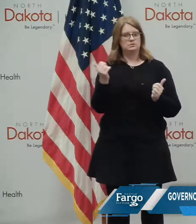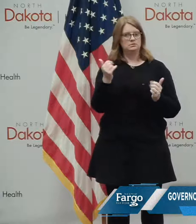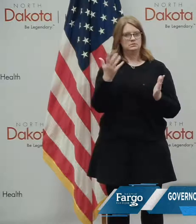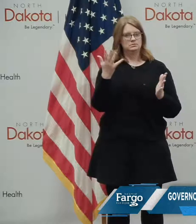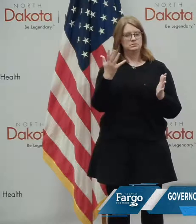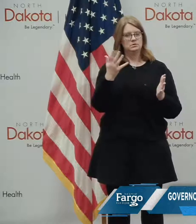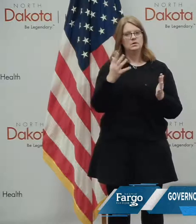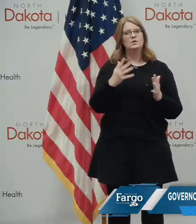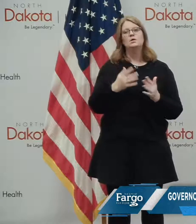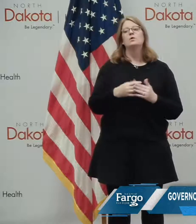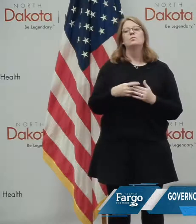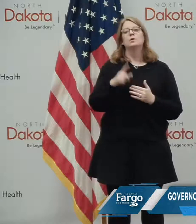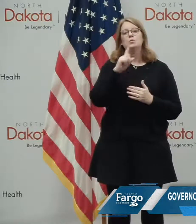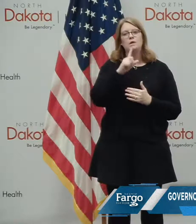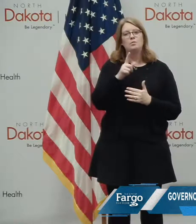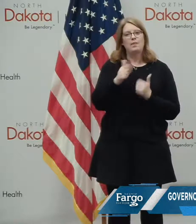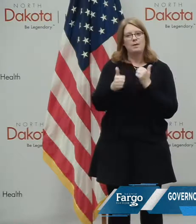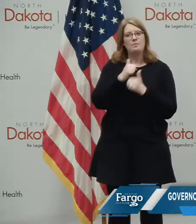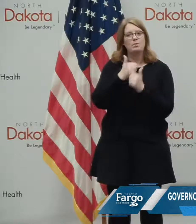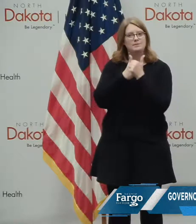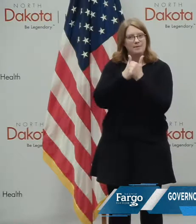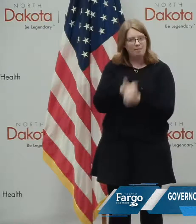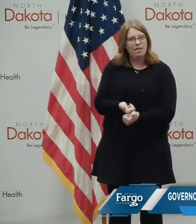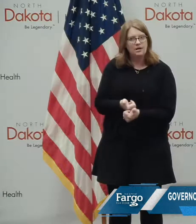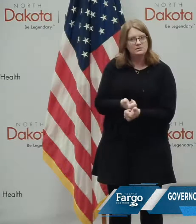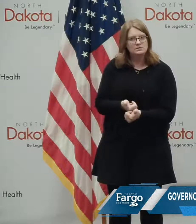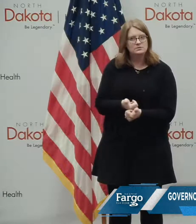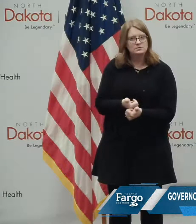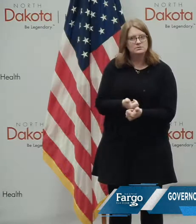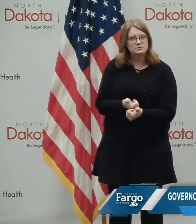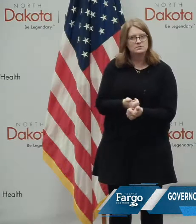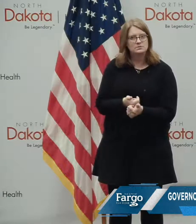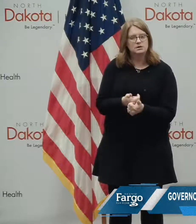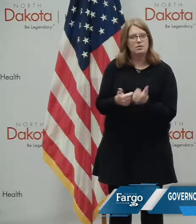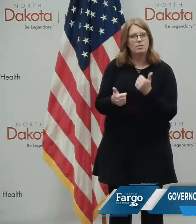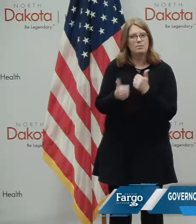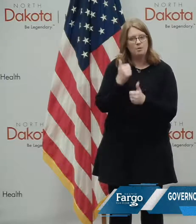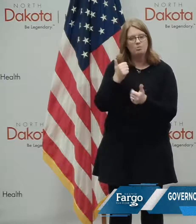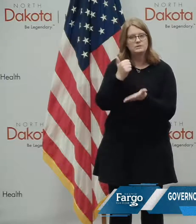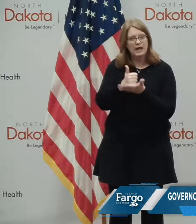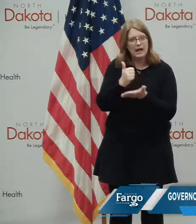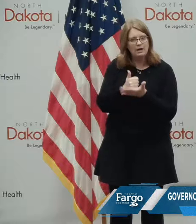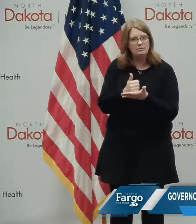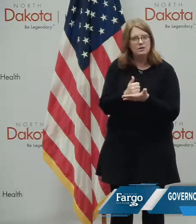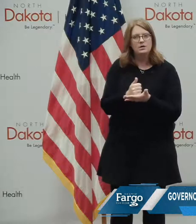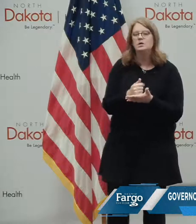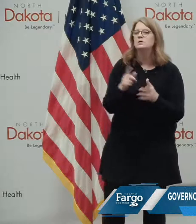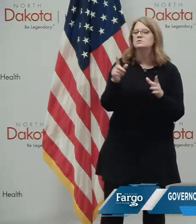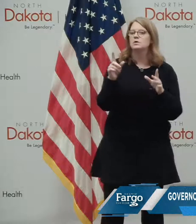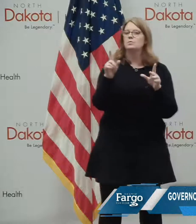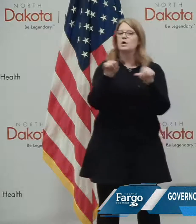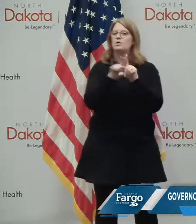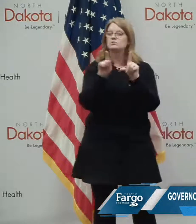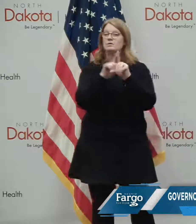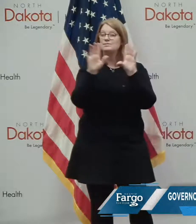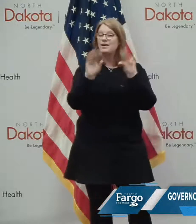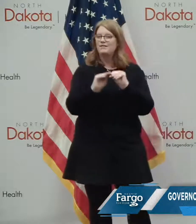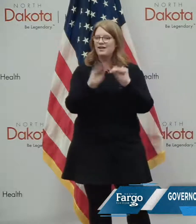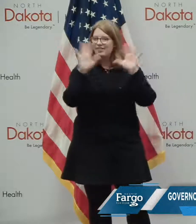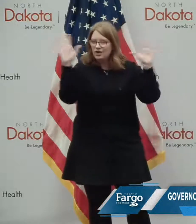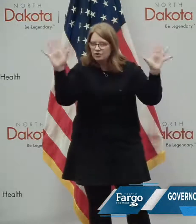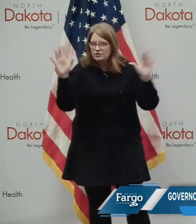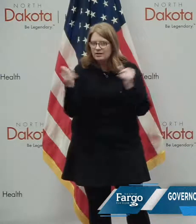most compliance we can, and to make sure, we want to make sure we're providing some clarity to our quarantine guidance. But